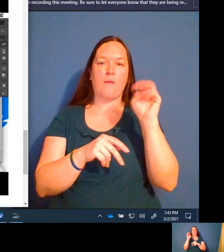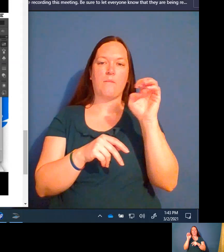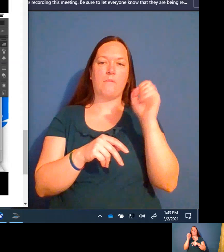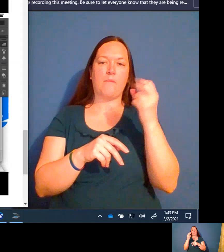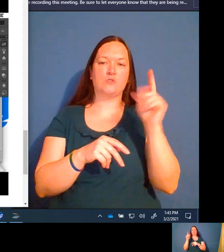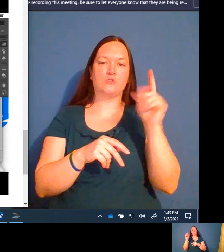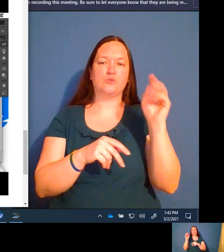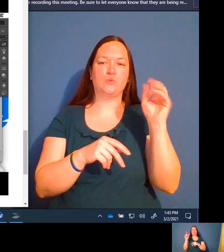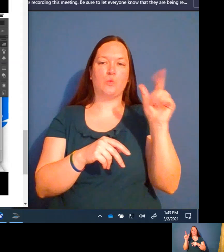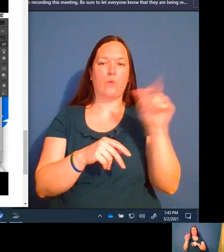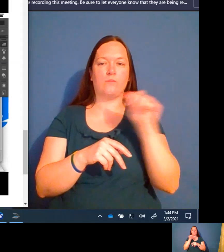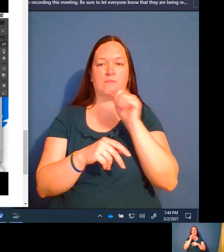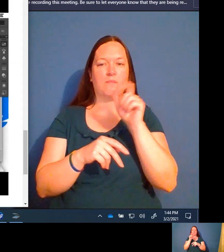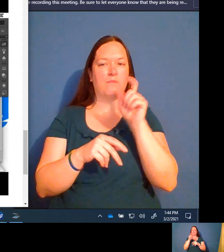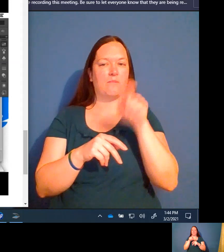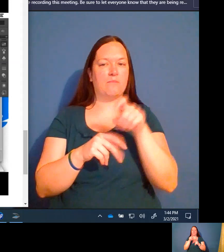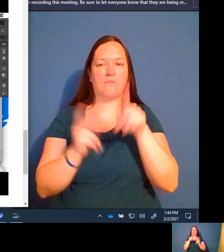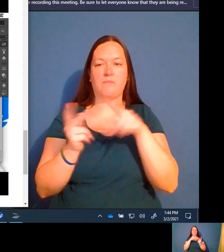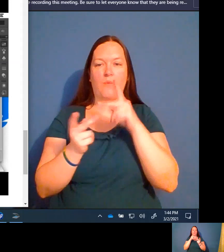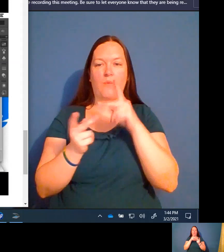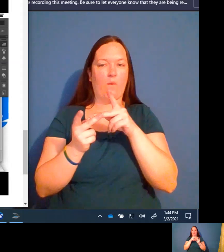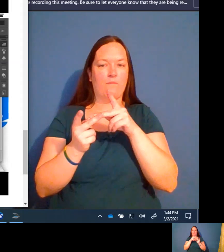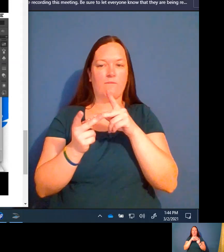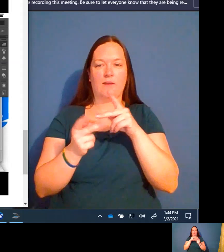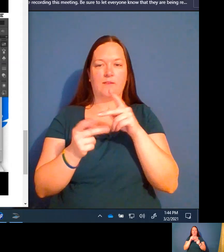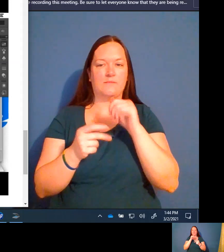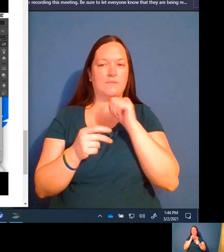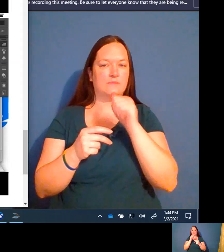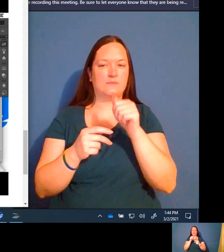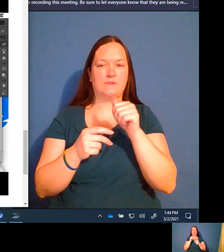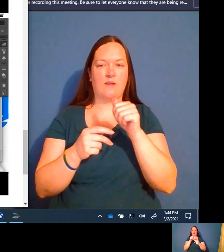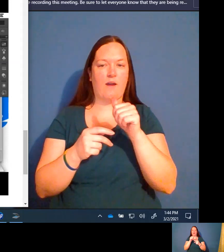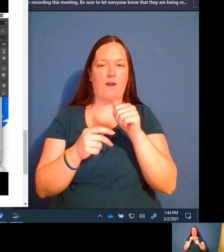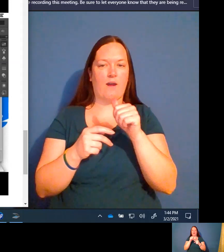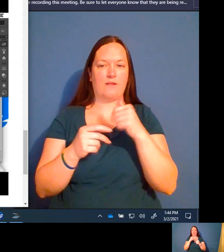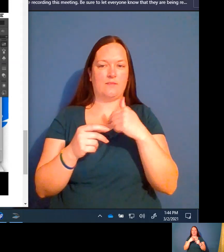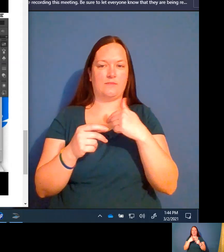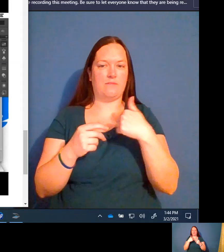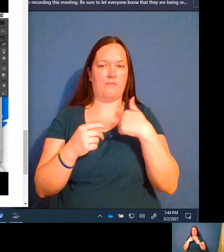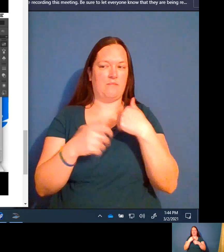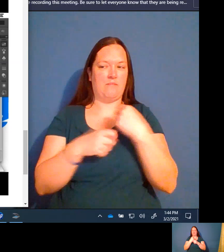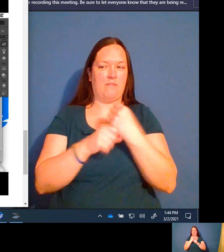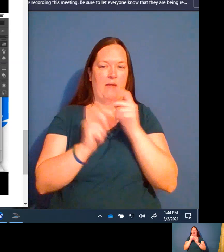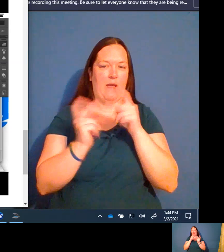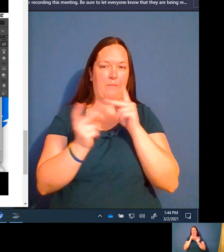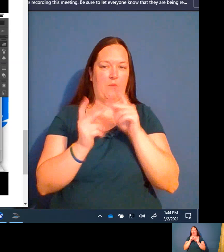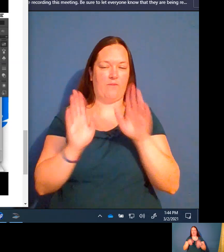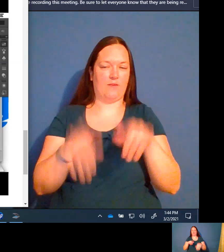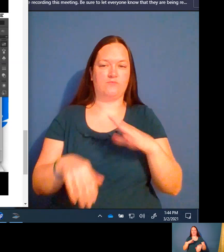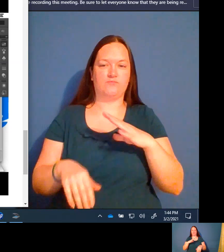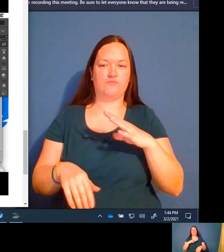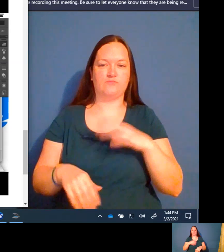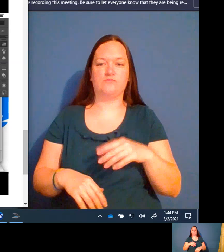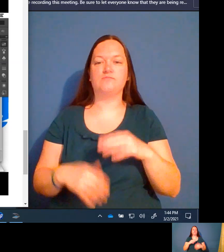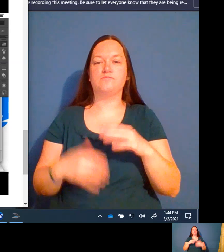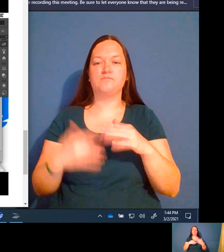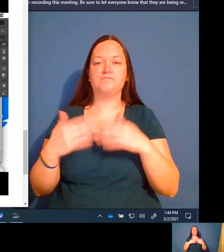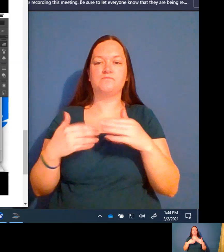so I'm not looking for perfect tracing. And I'm not going to make one perfect for you either, so let's just go with